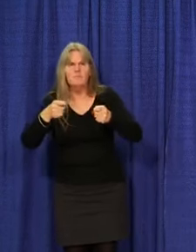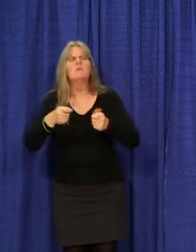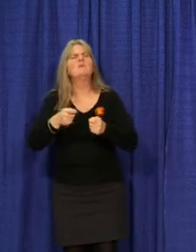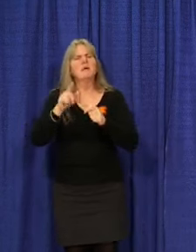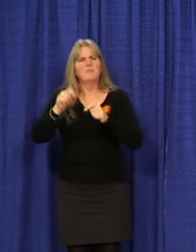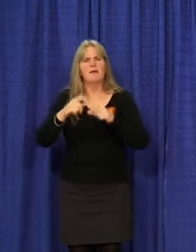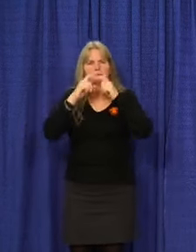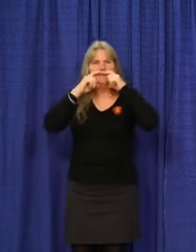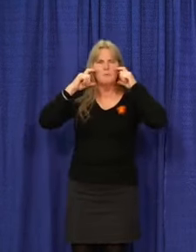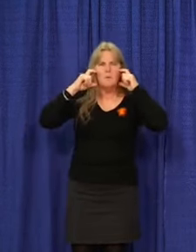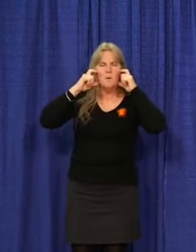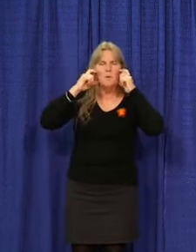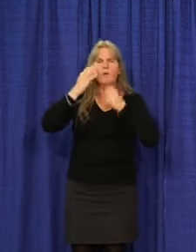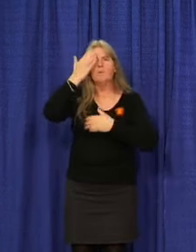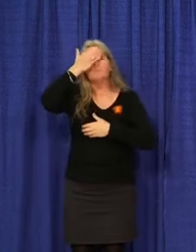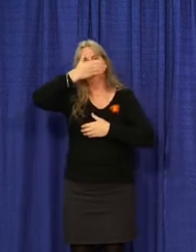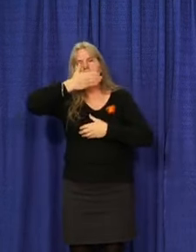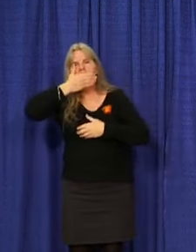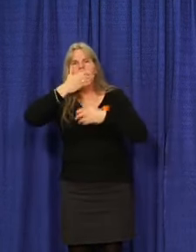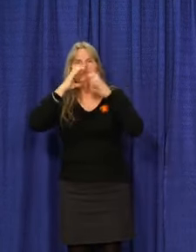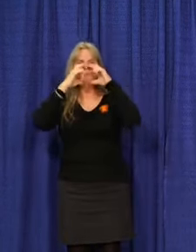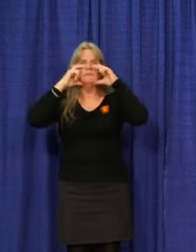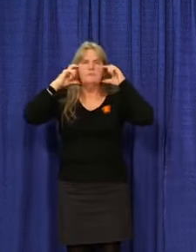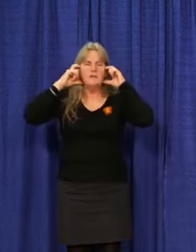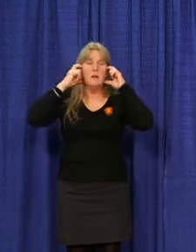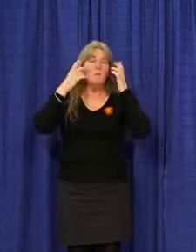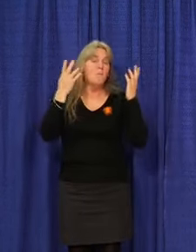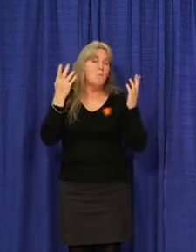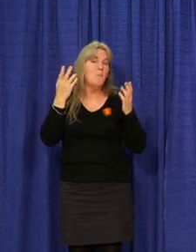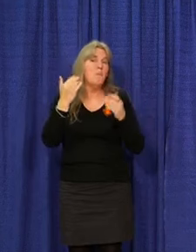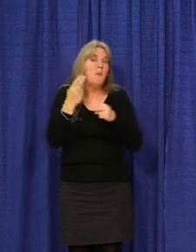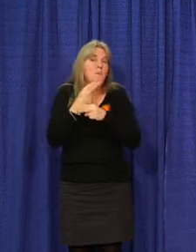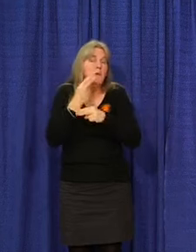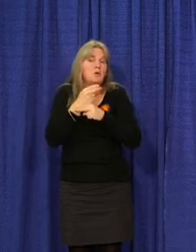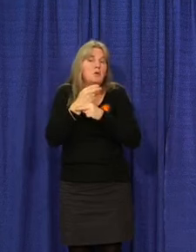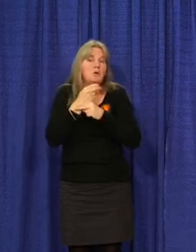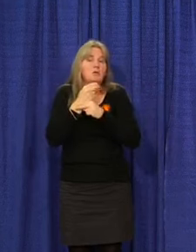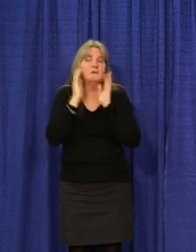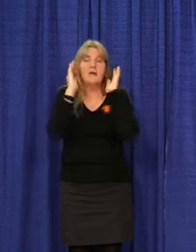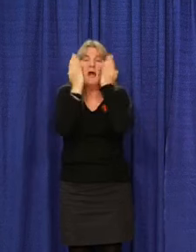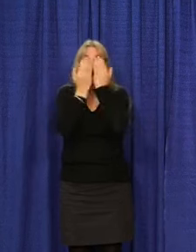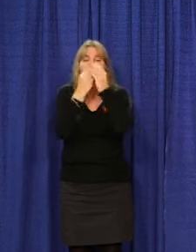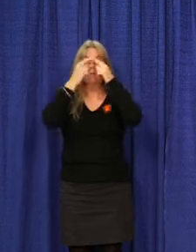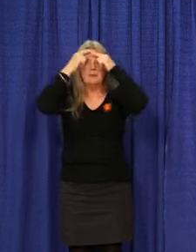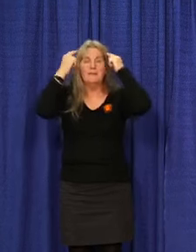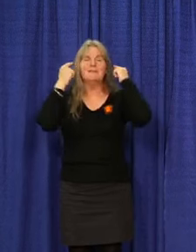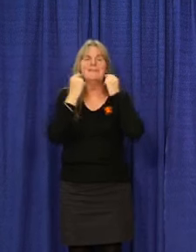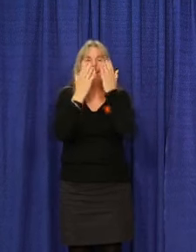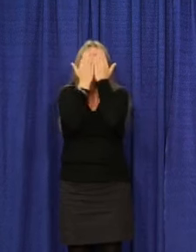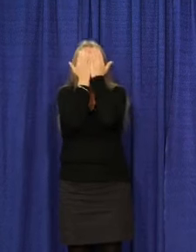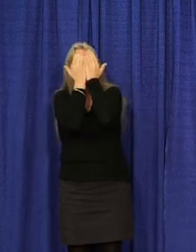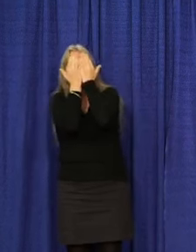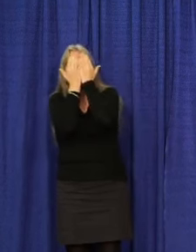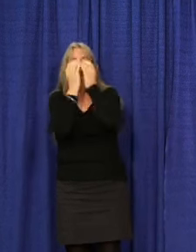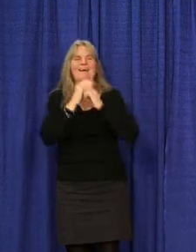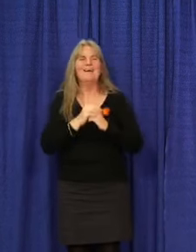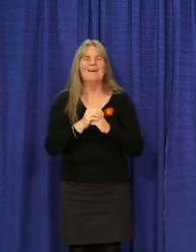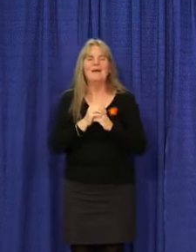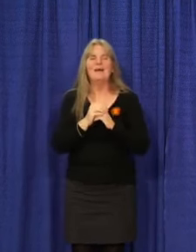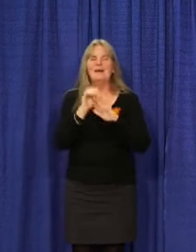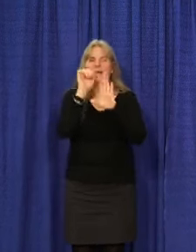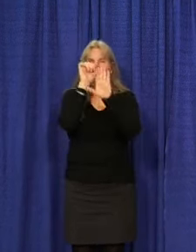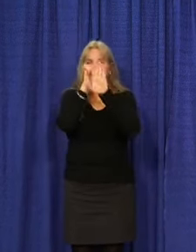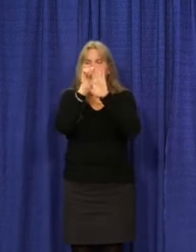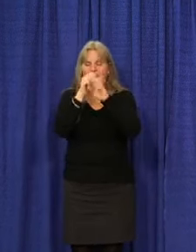mask or face covering when appropriate, or consider using a Halloween-themed cloth mask. They should trick-or-treat